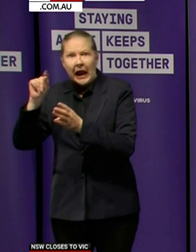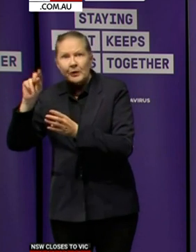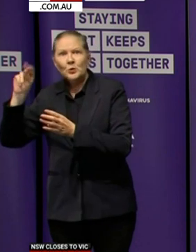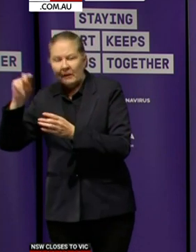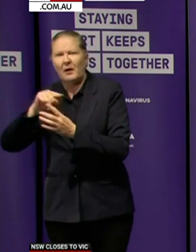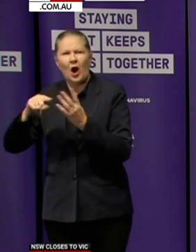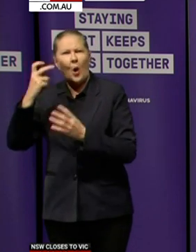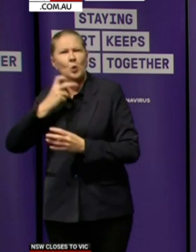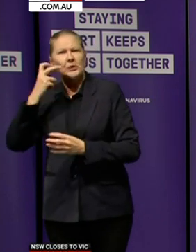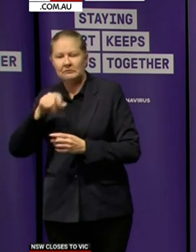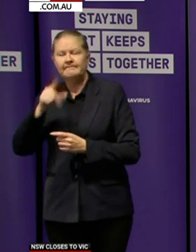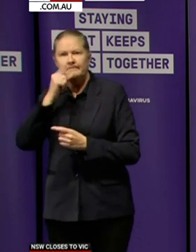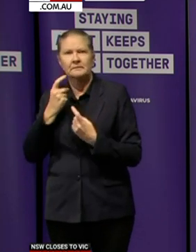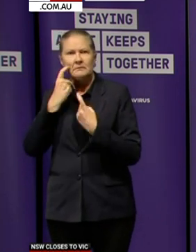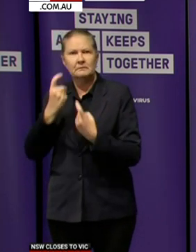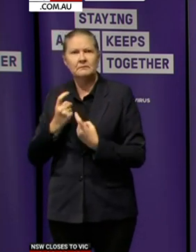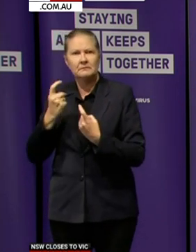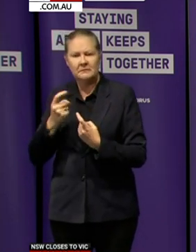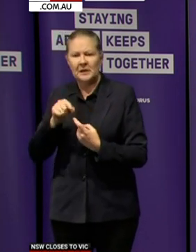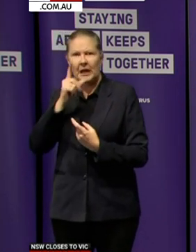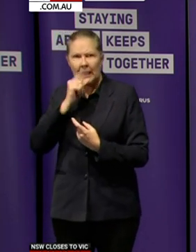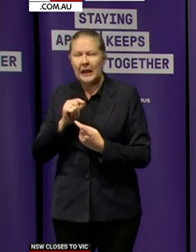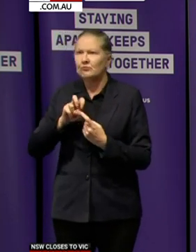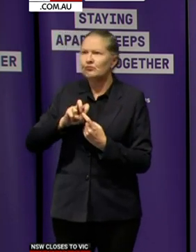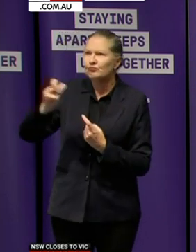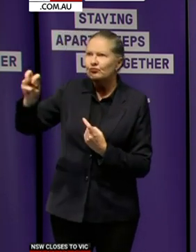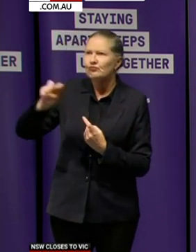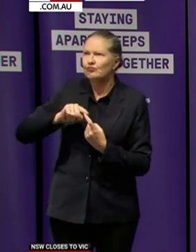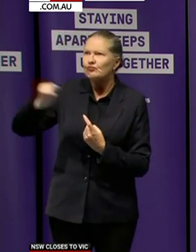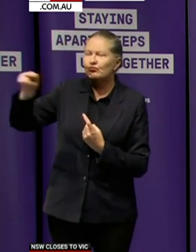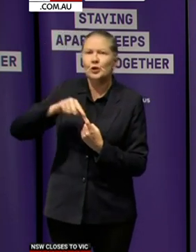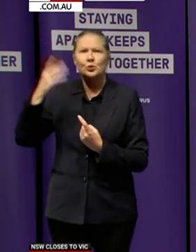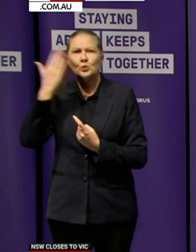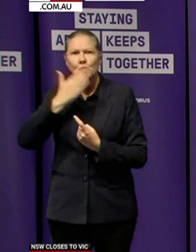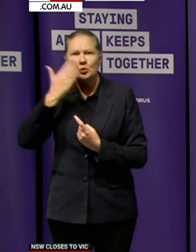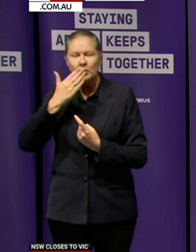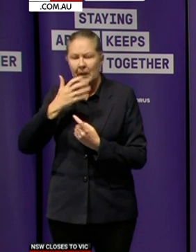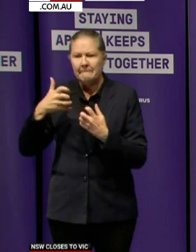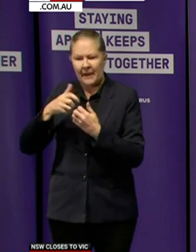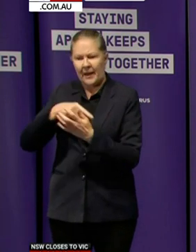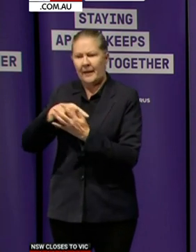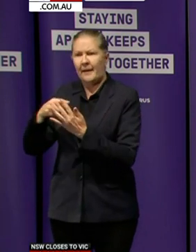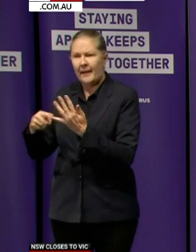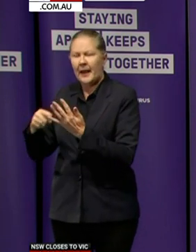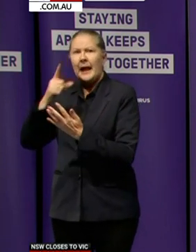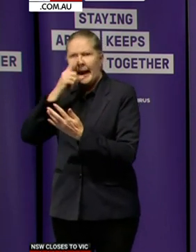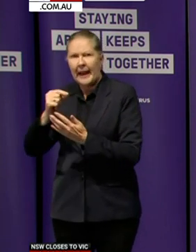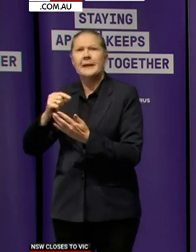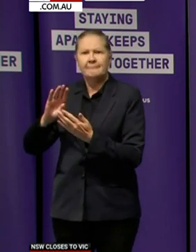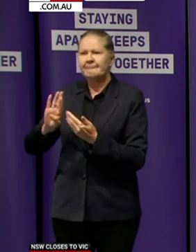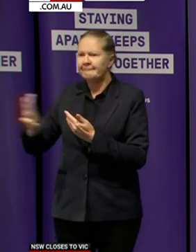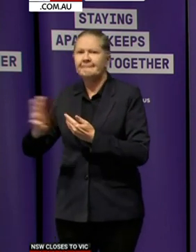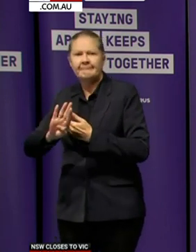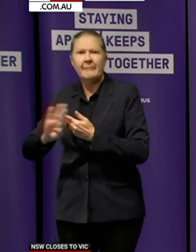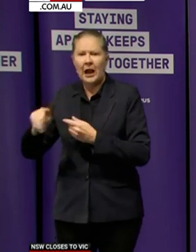be much more careful in getting to and from school, and indeed many of them, certainly a much higher proportion than younger cohorts, will get